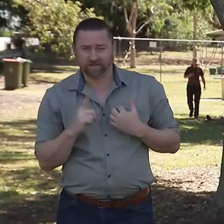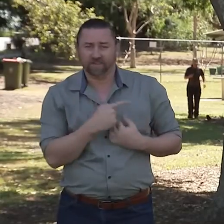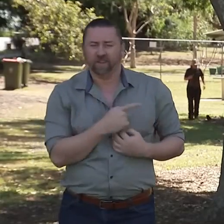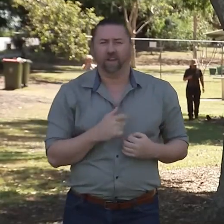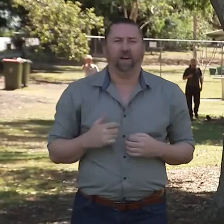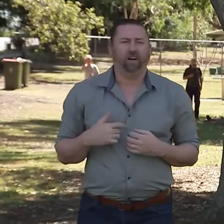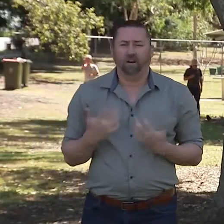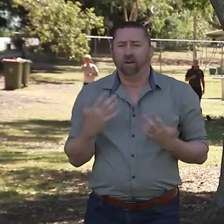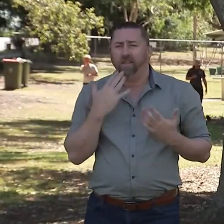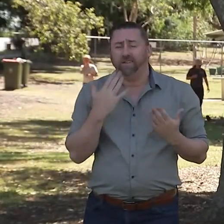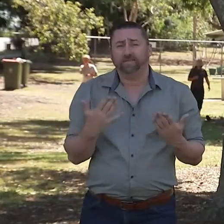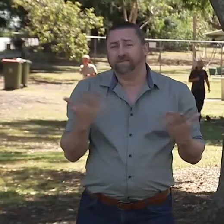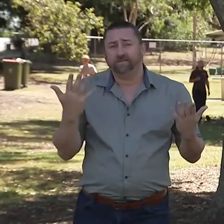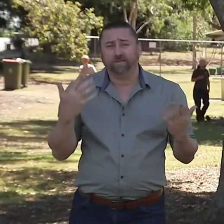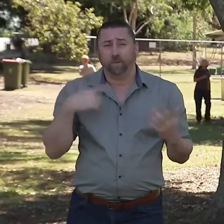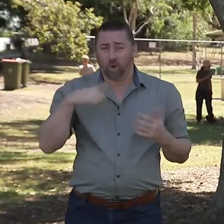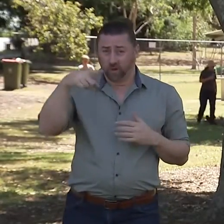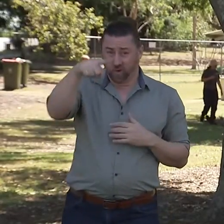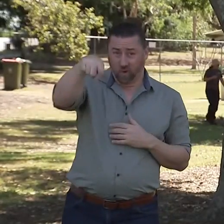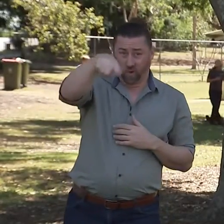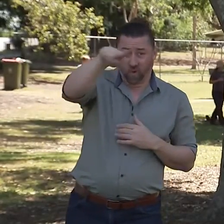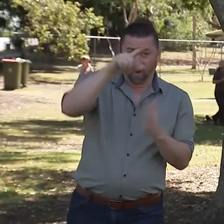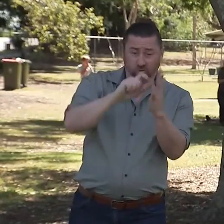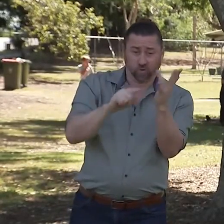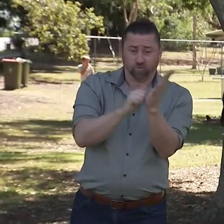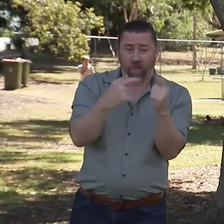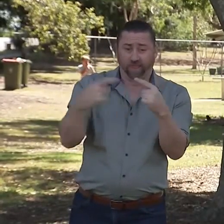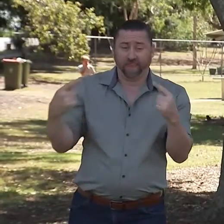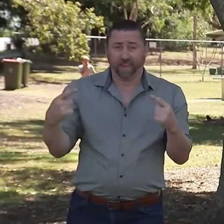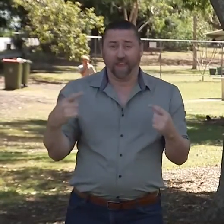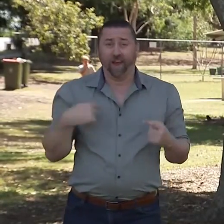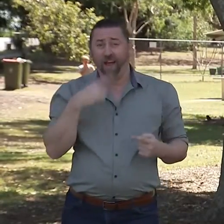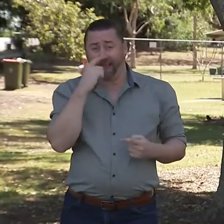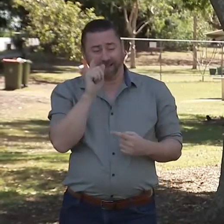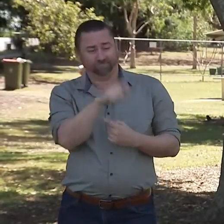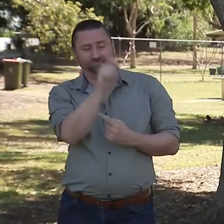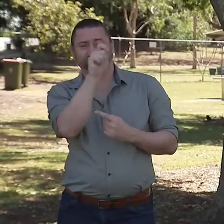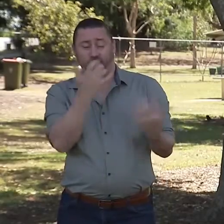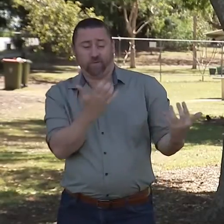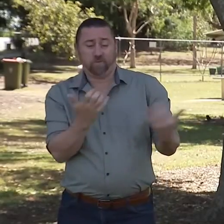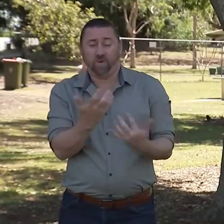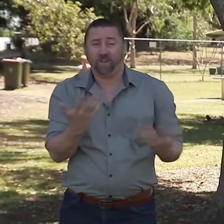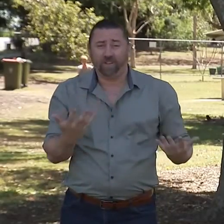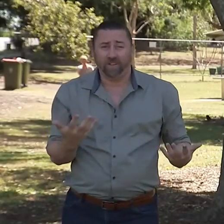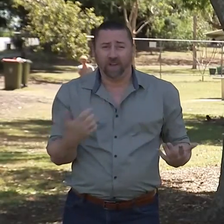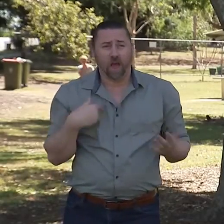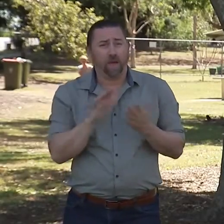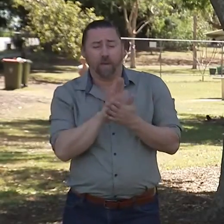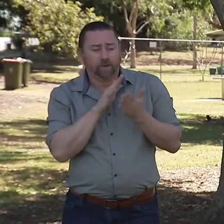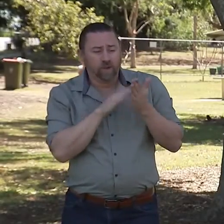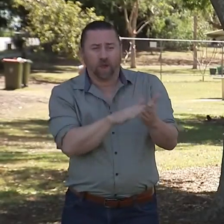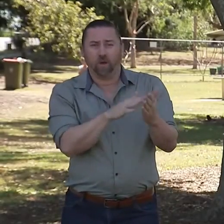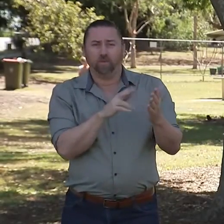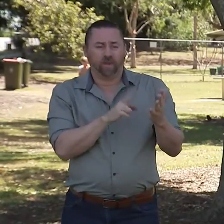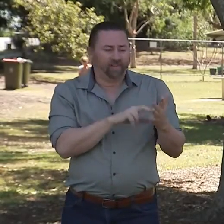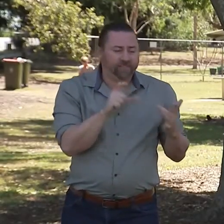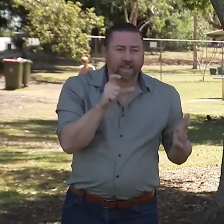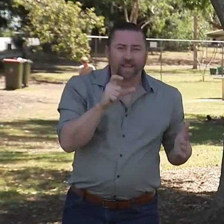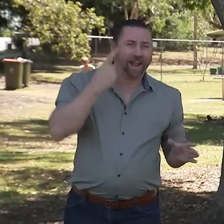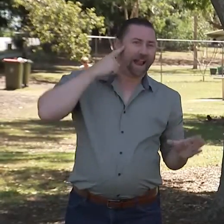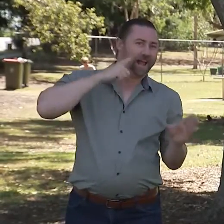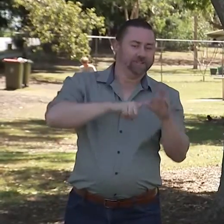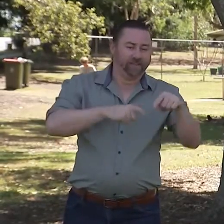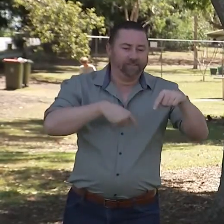thank. It's because of what Queensland's done that it can go ahead, and you know we're happy to help out other states. We helped Victoria out